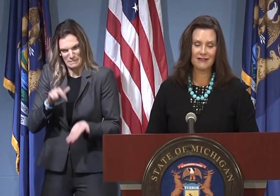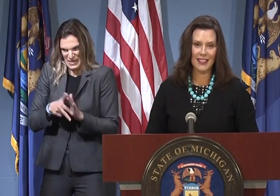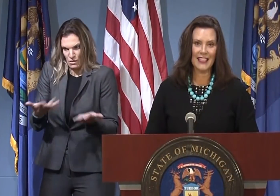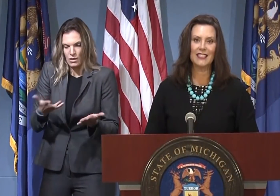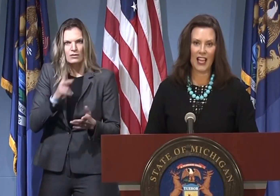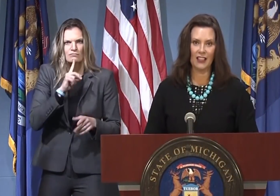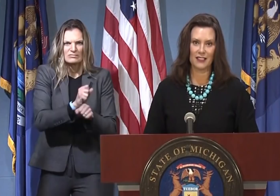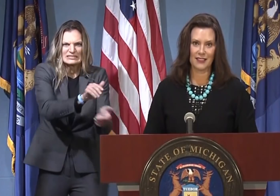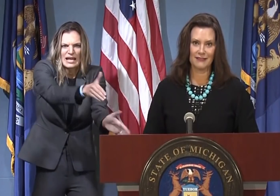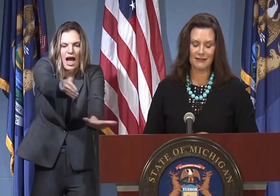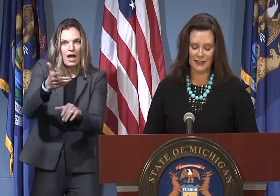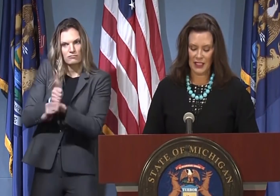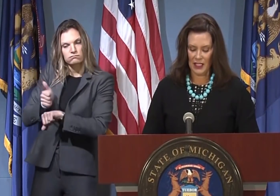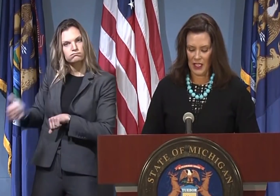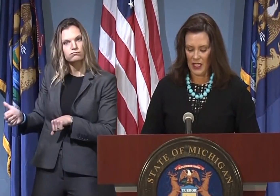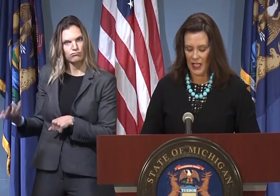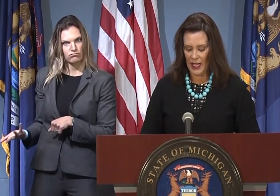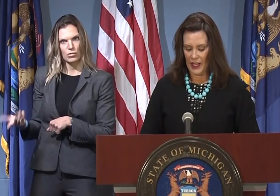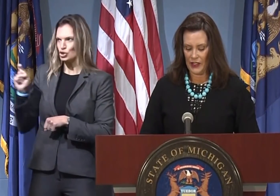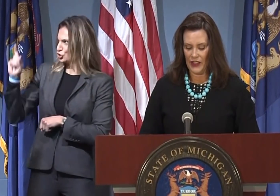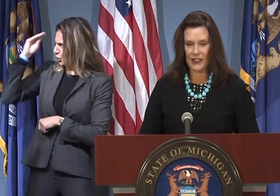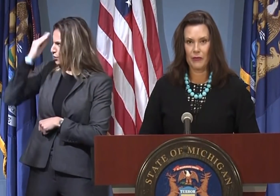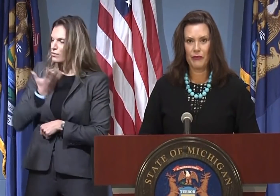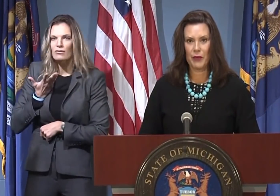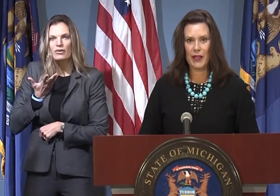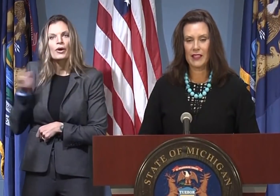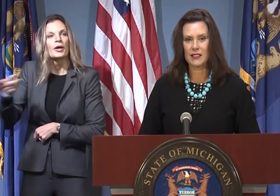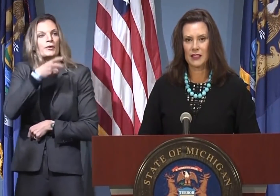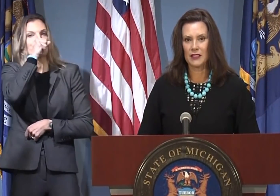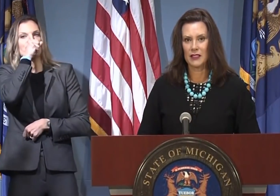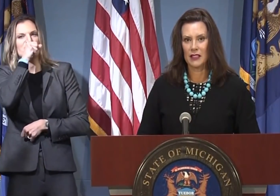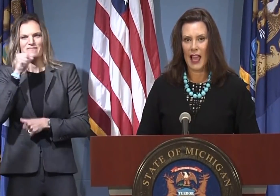men face a sentence of up to life in prison. Alan Fisher, Al Jazeera.